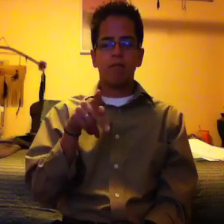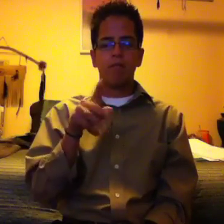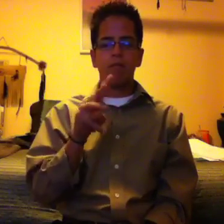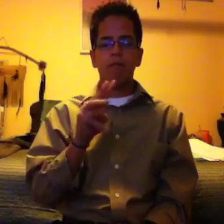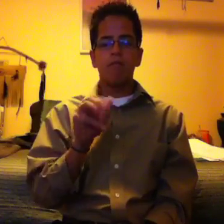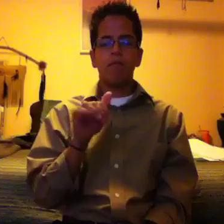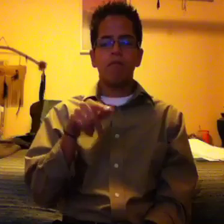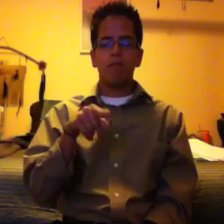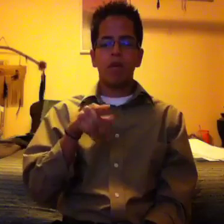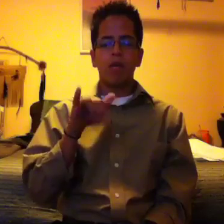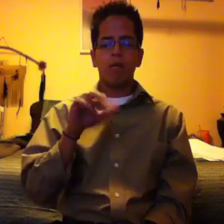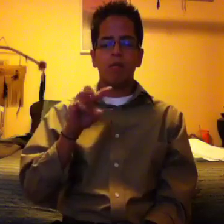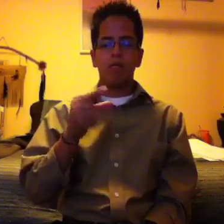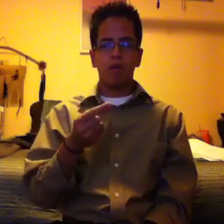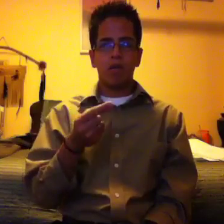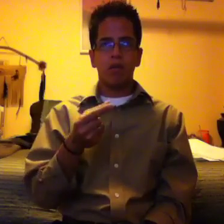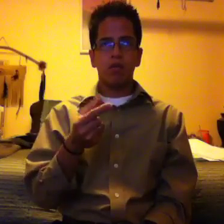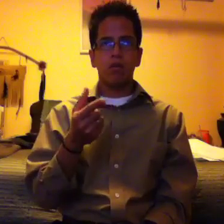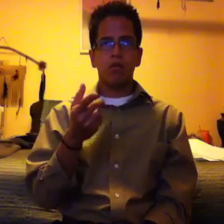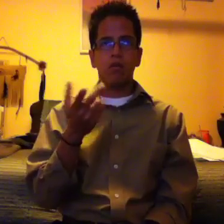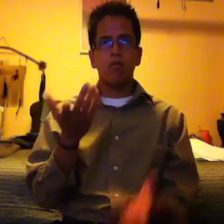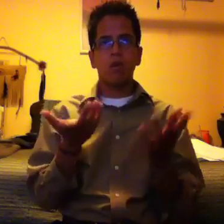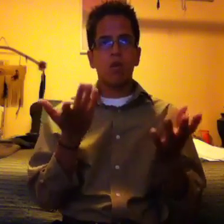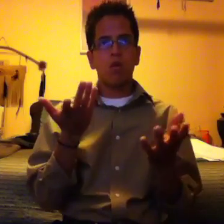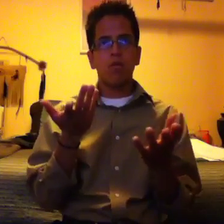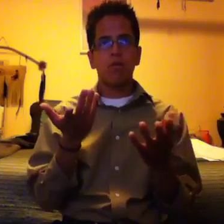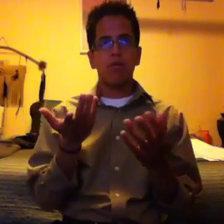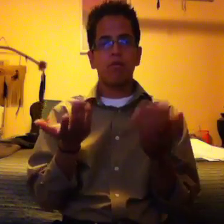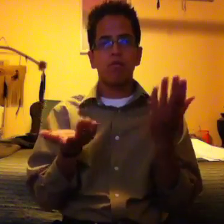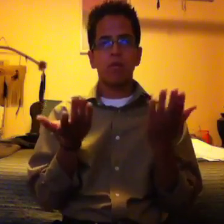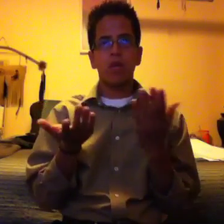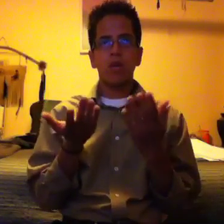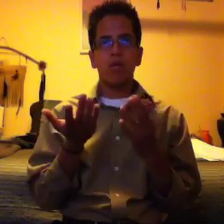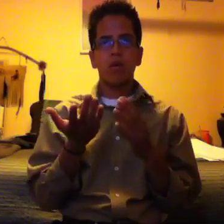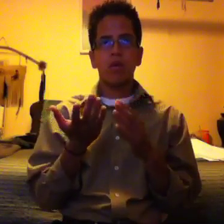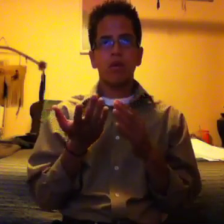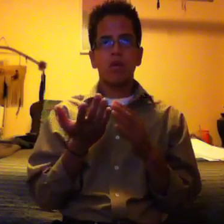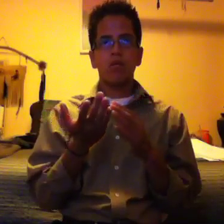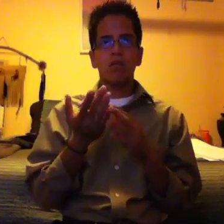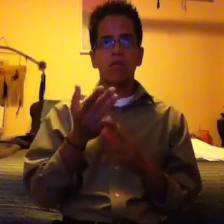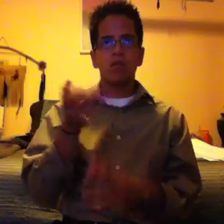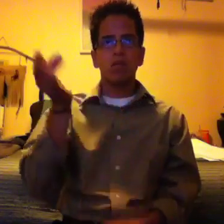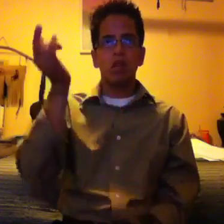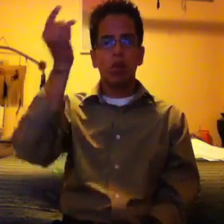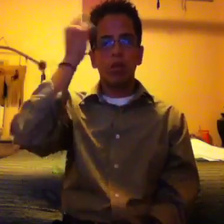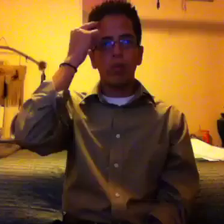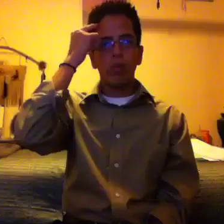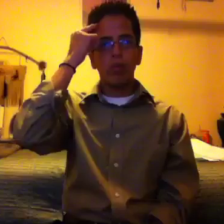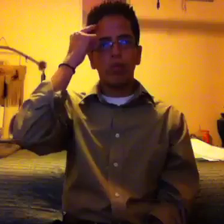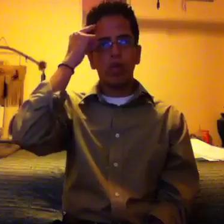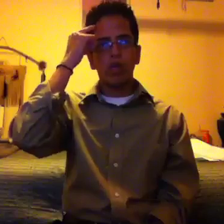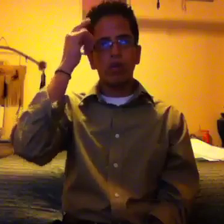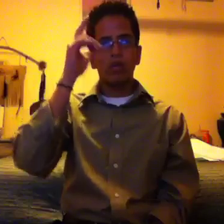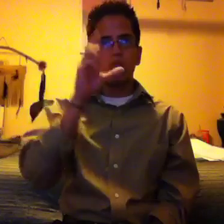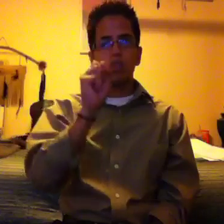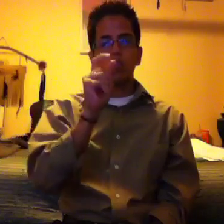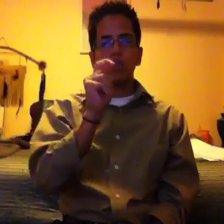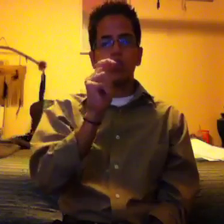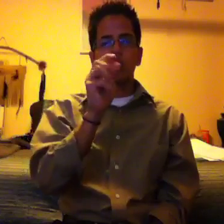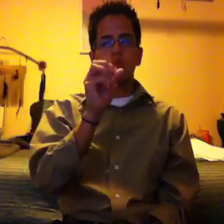a timeline, it could be clustering. It depends on what the pattern of organization was in that reading that they were doing, and often it's a combination